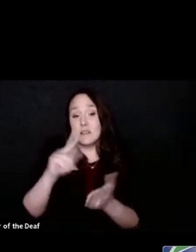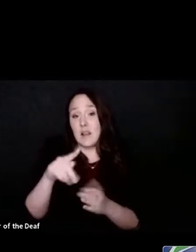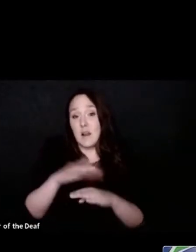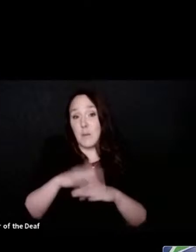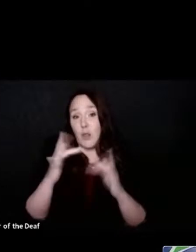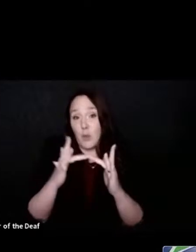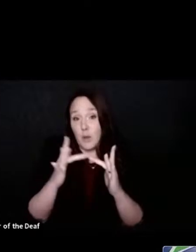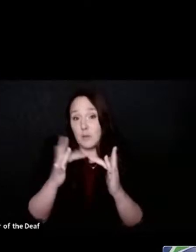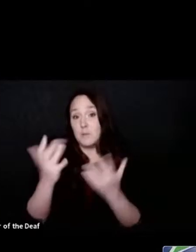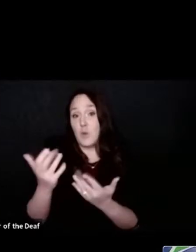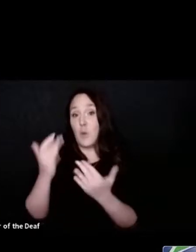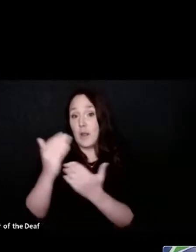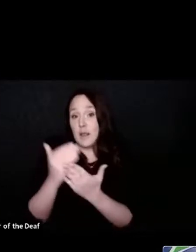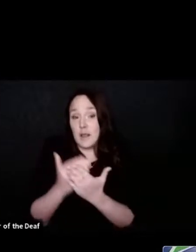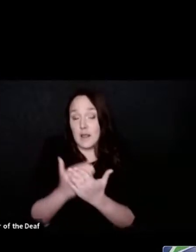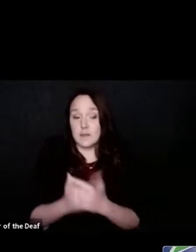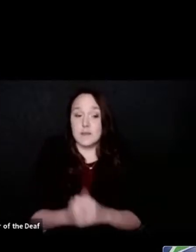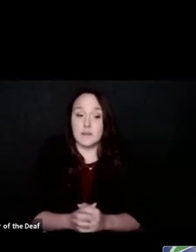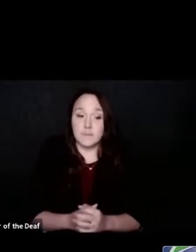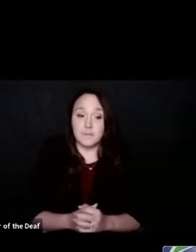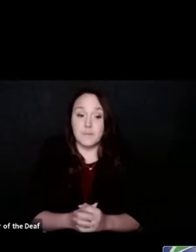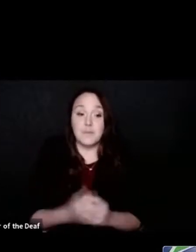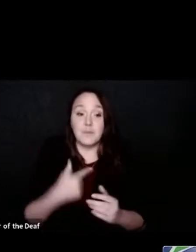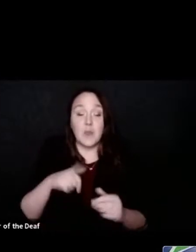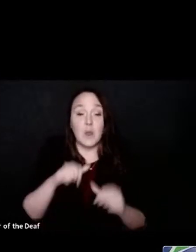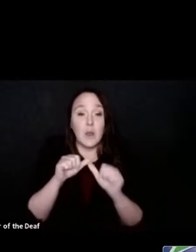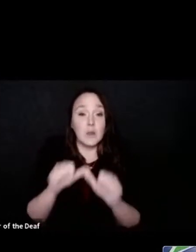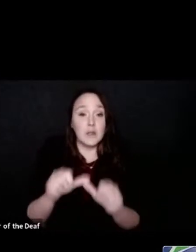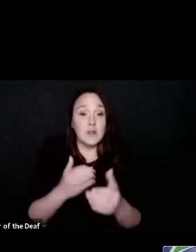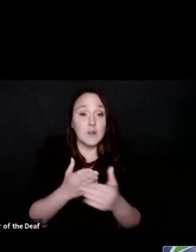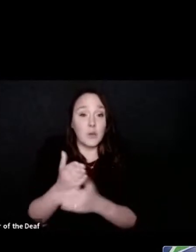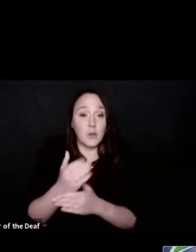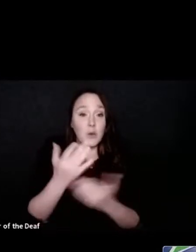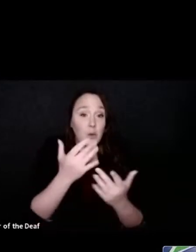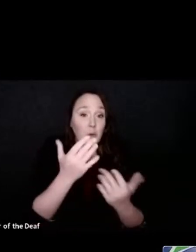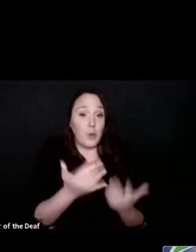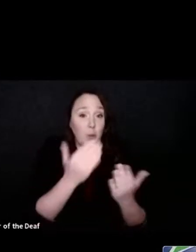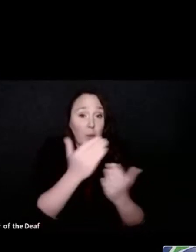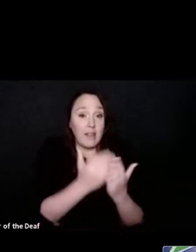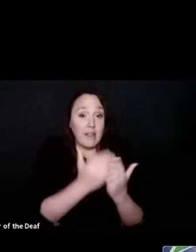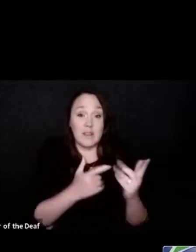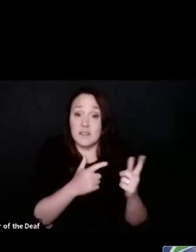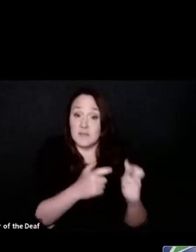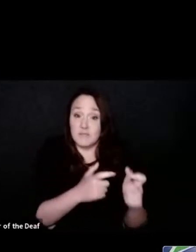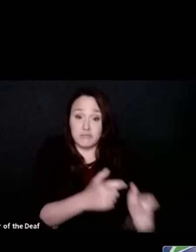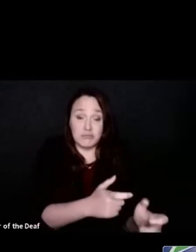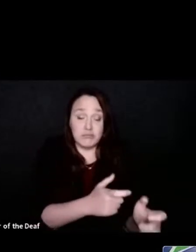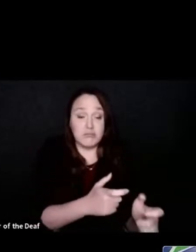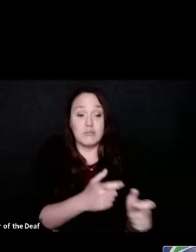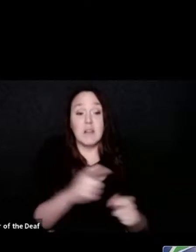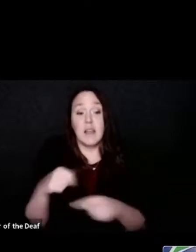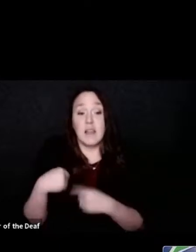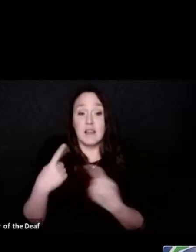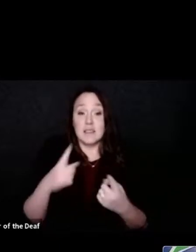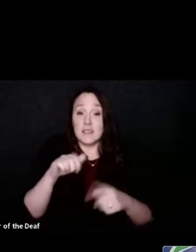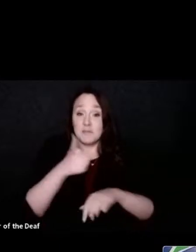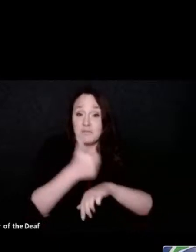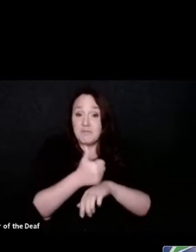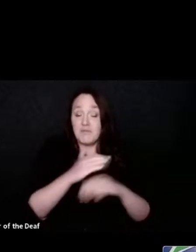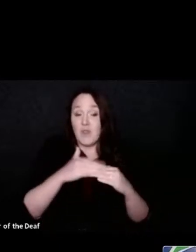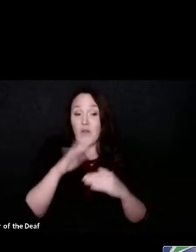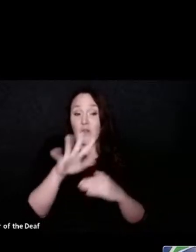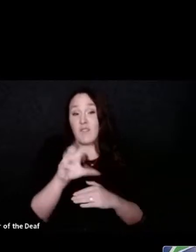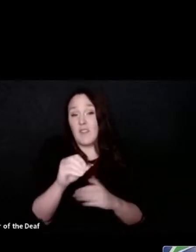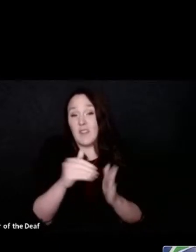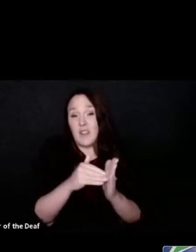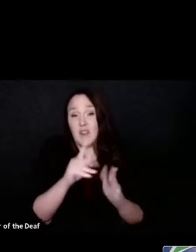for a wait list. We continue to move through our wait list very quickly. Since its launch, there have been more than 50,000